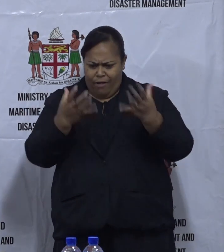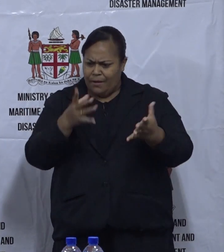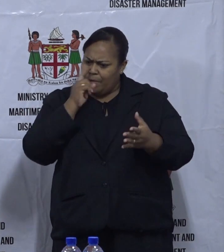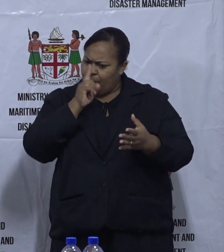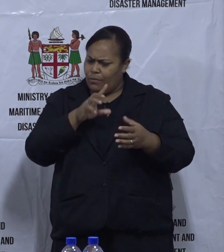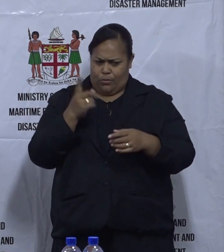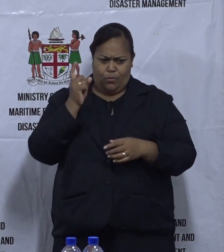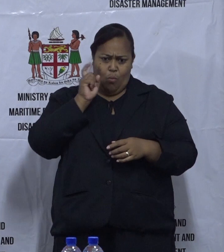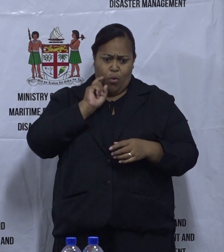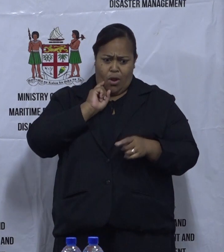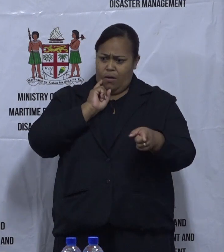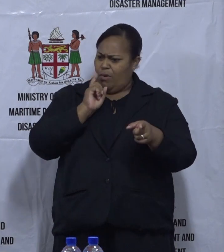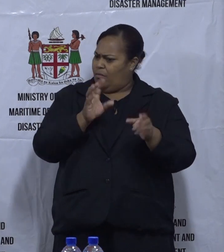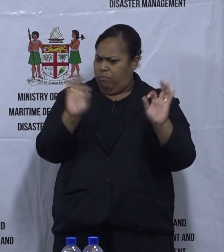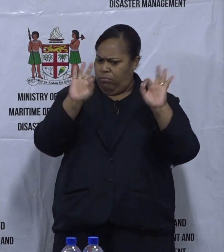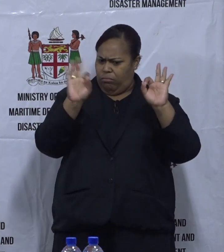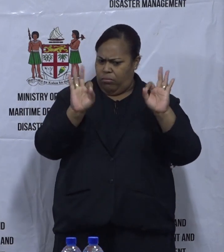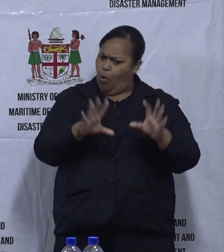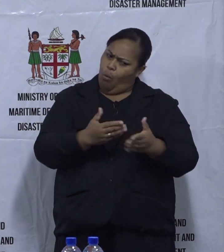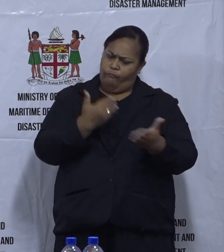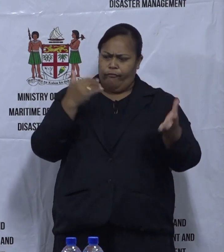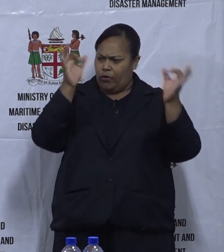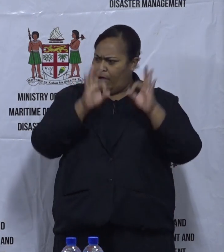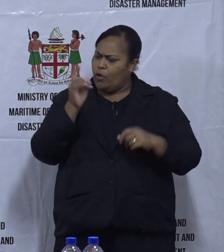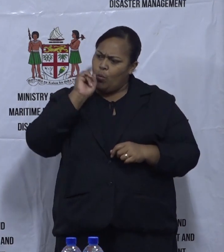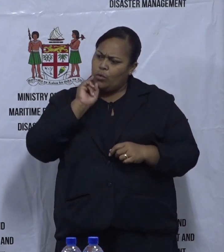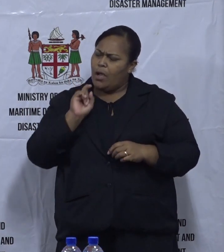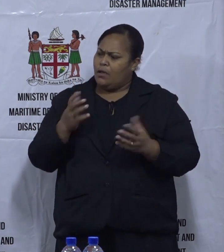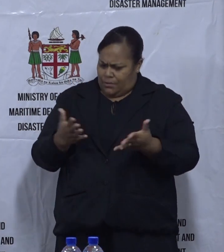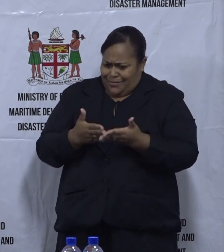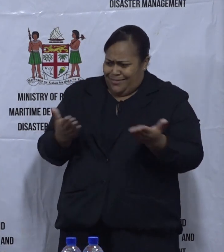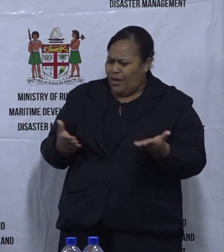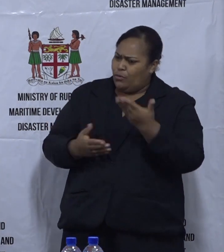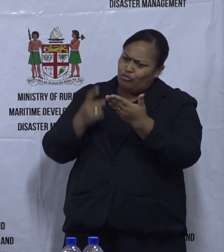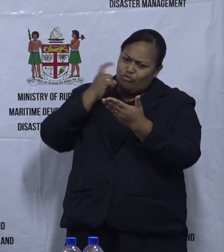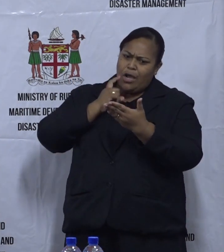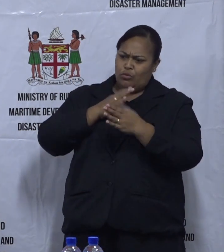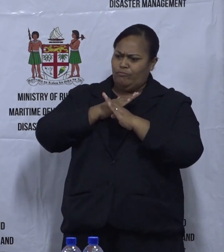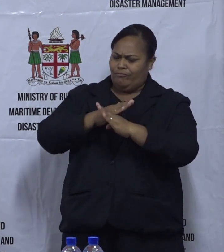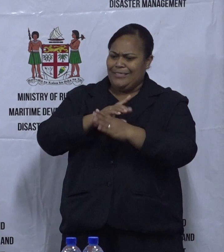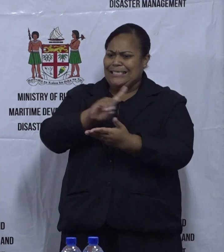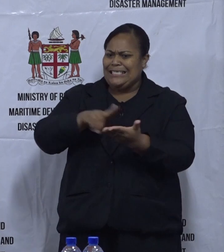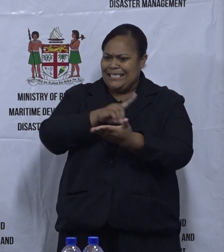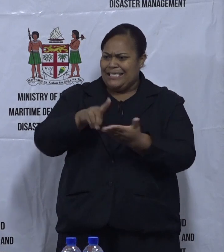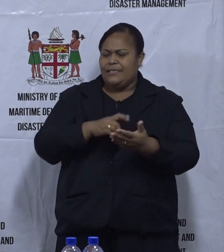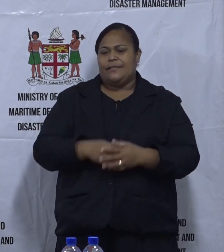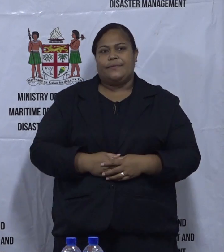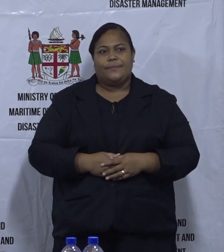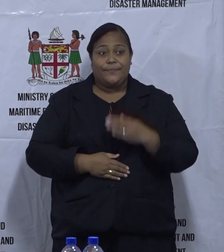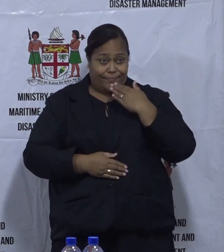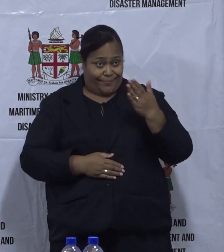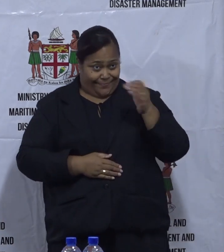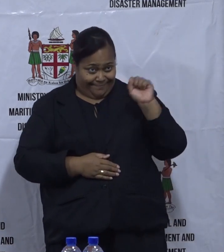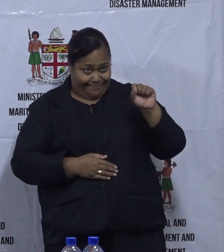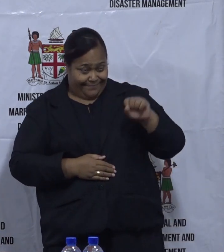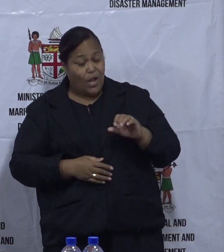with water during this time, considering you're also trying to keep a handle on LTTD? Thank you. Water is a basic need, and